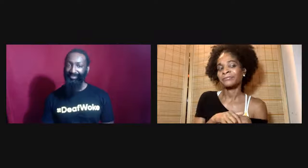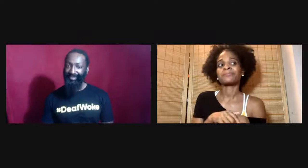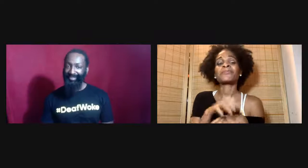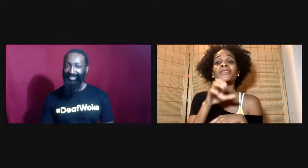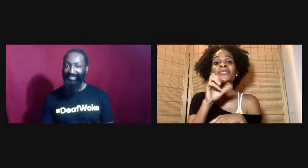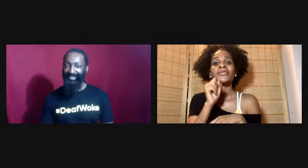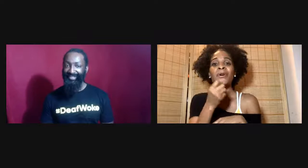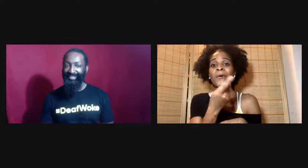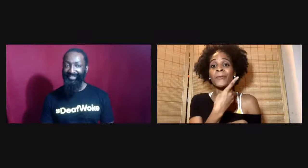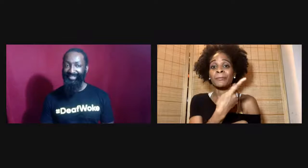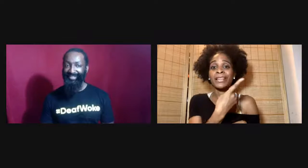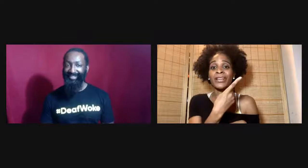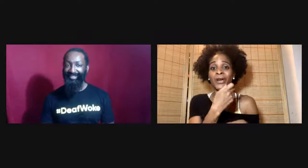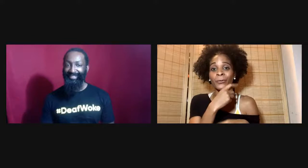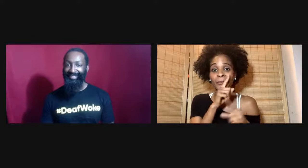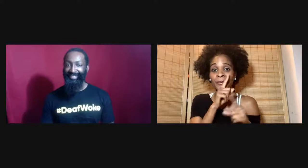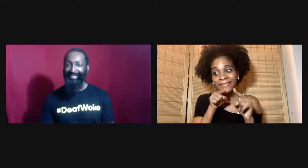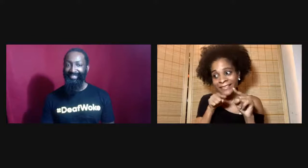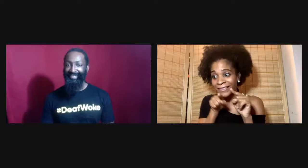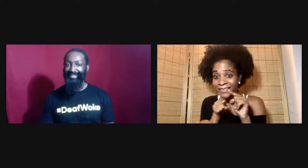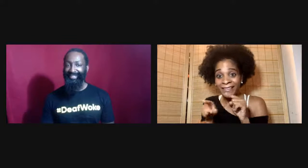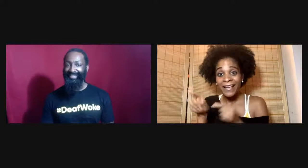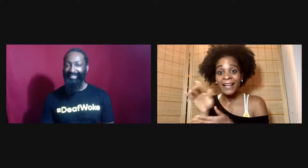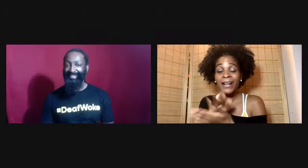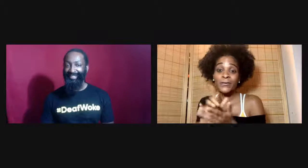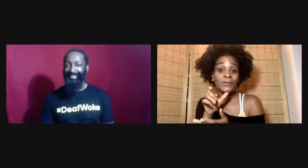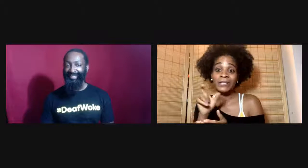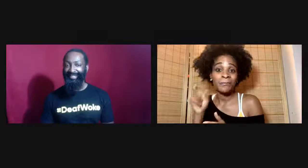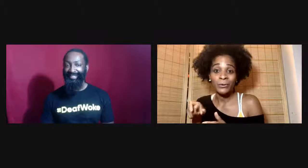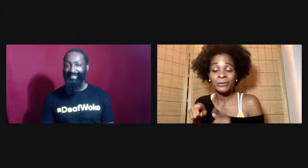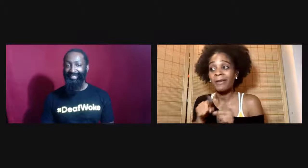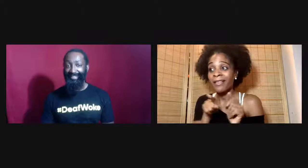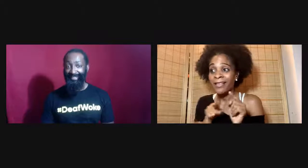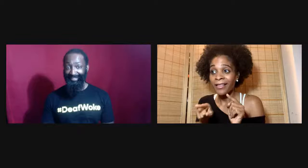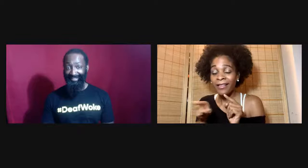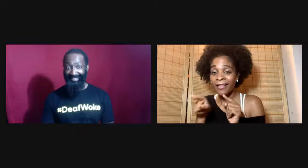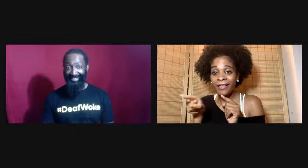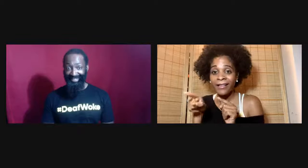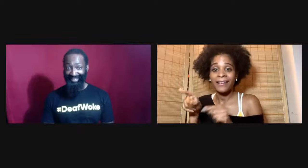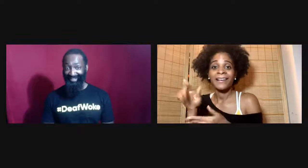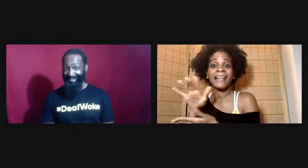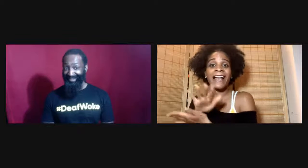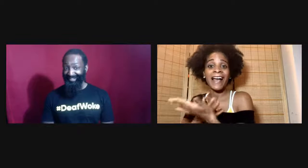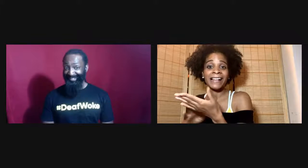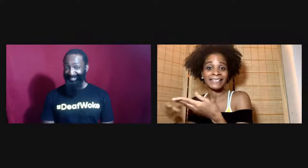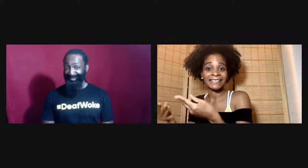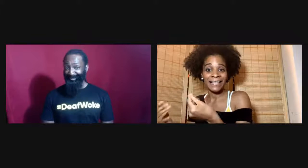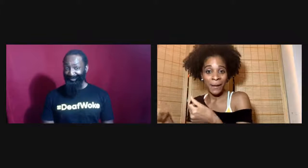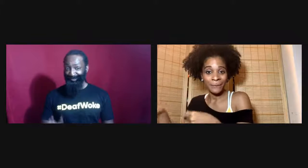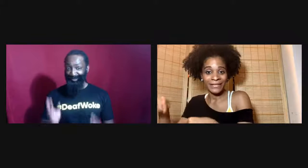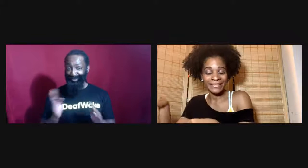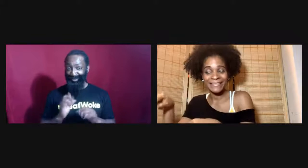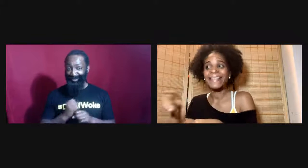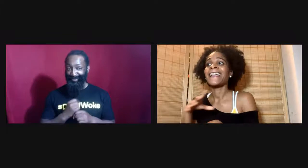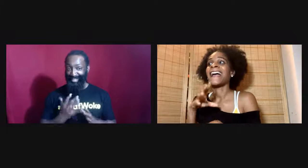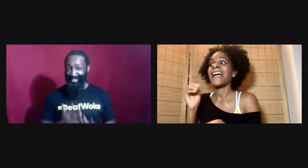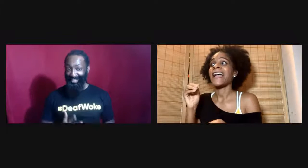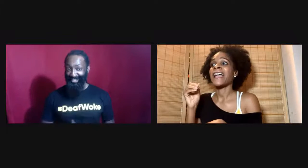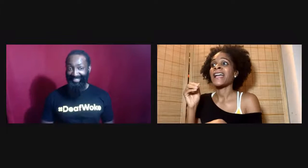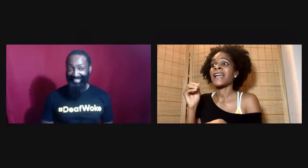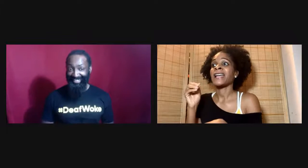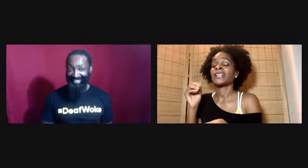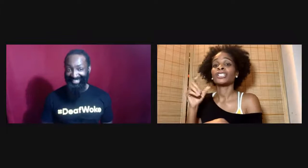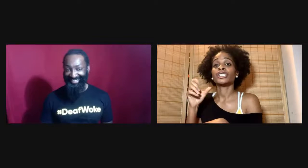Howard University, and we weren't looking for any trouble, but we were, you know, walking